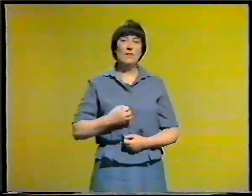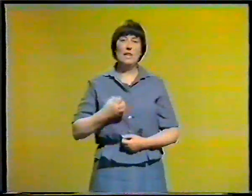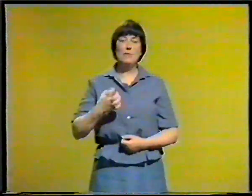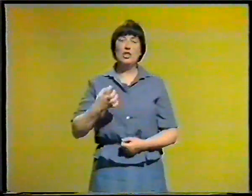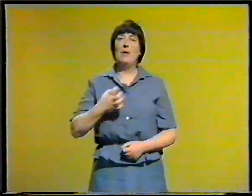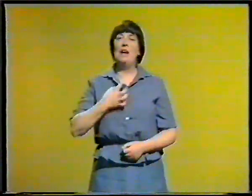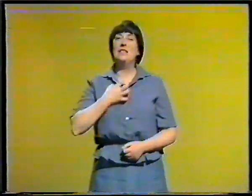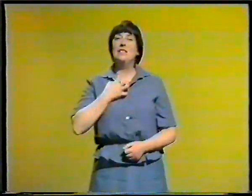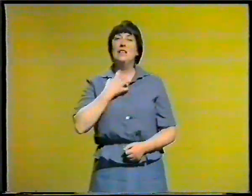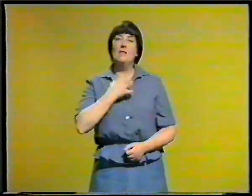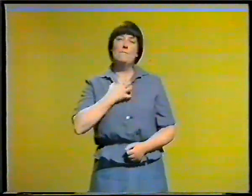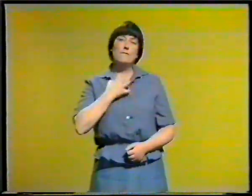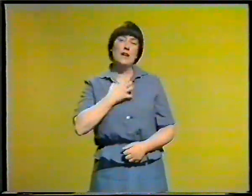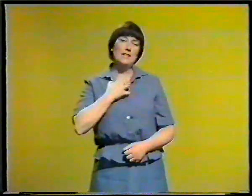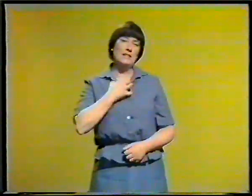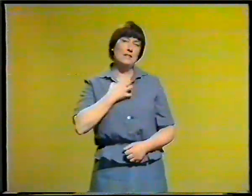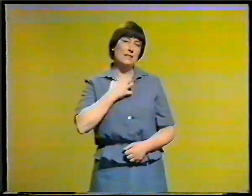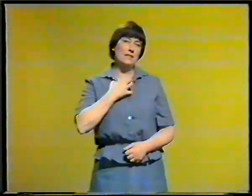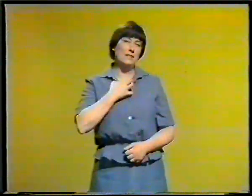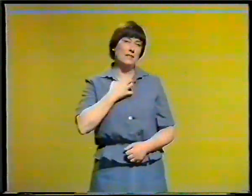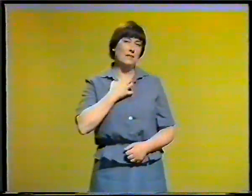Same shape hand, frightened.